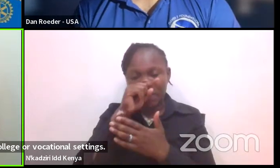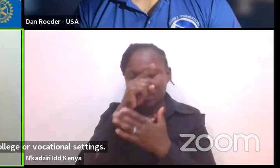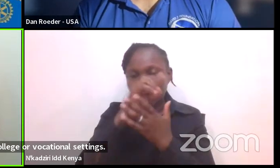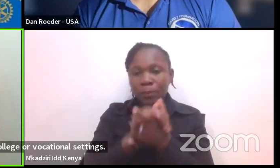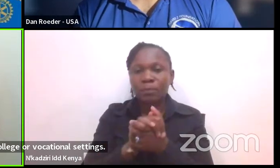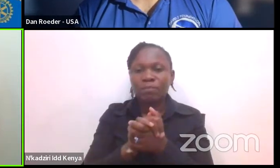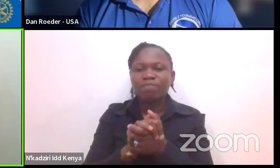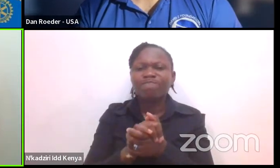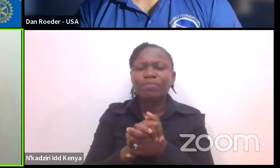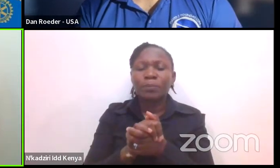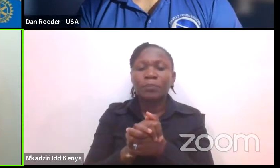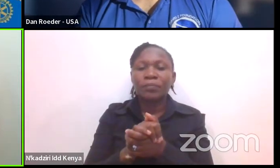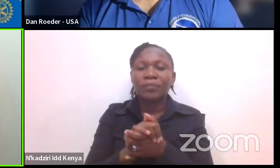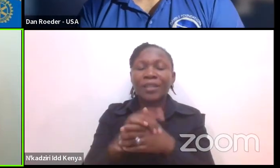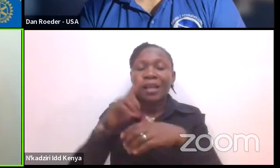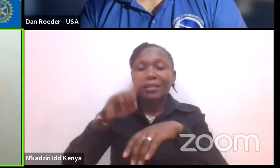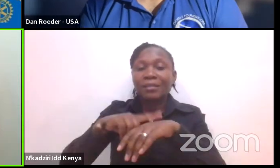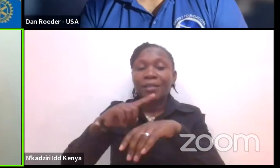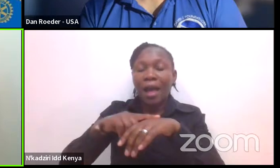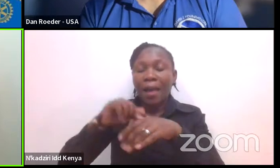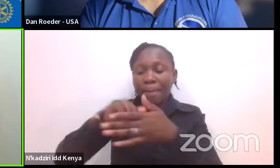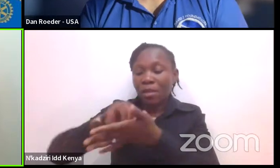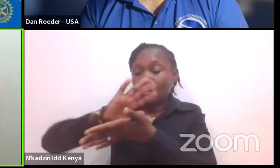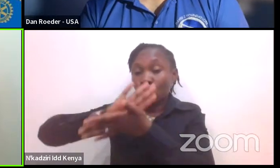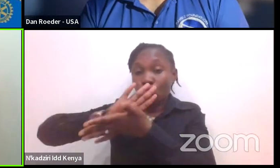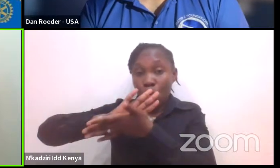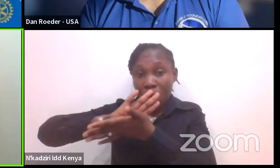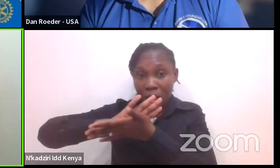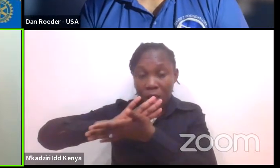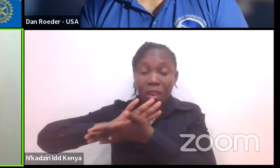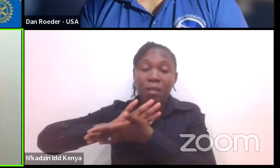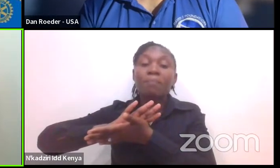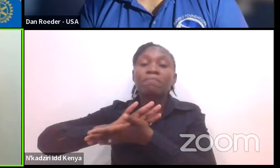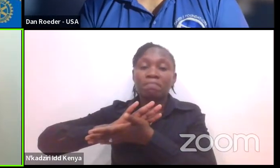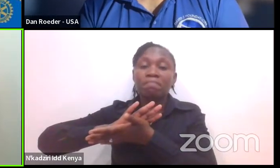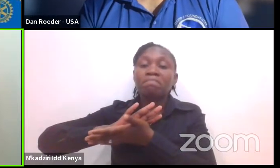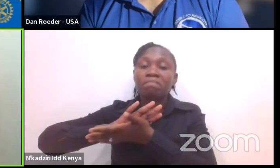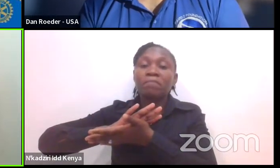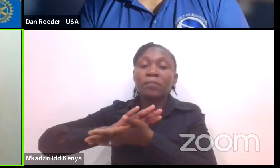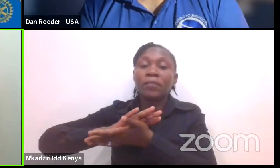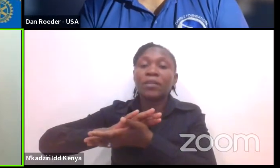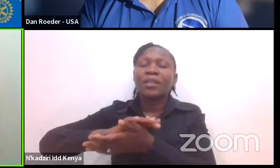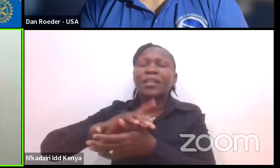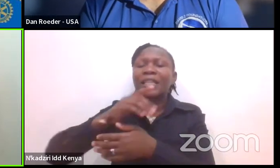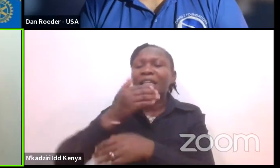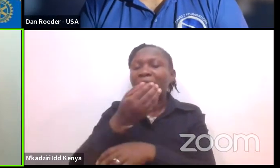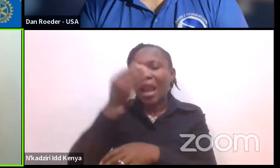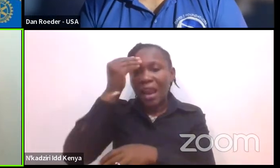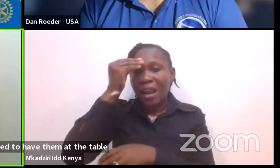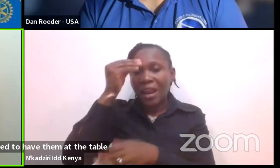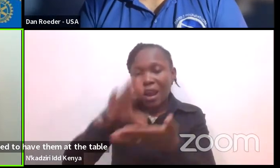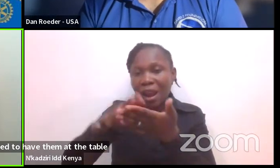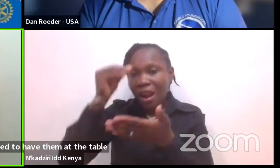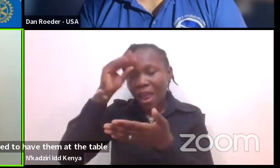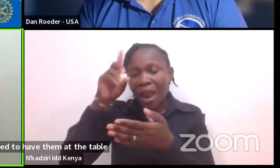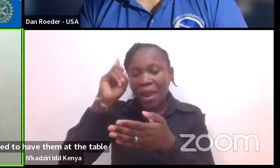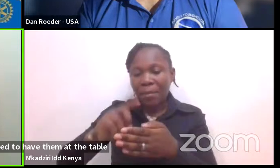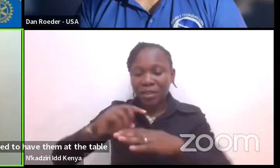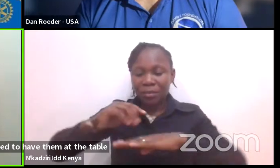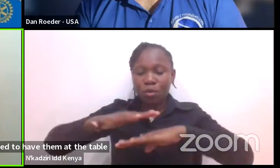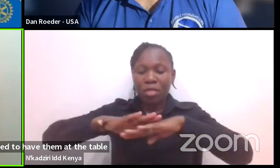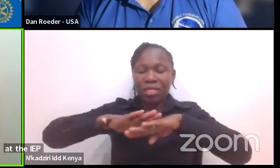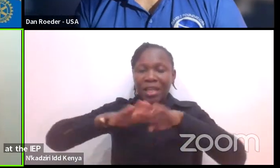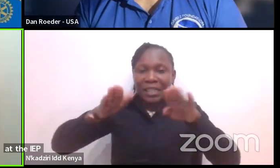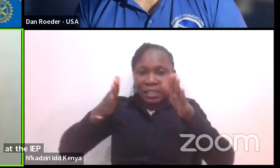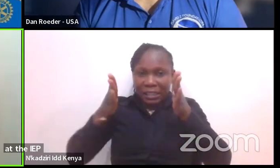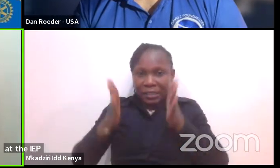in school, we definitely need to have them at the table at the IEP meeting.